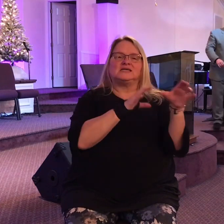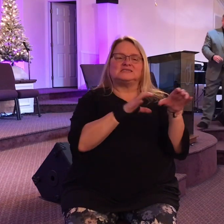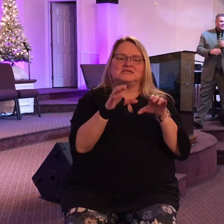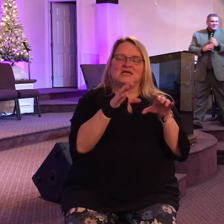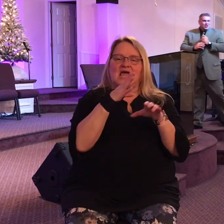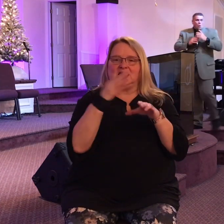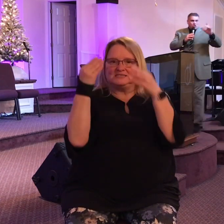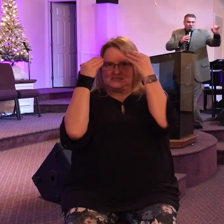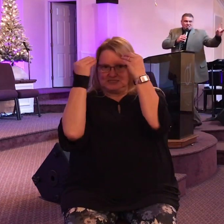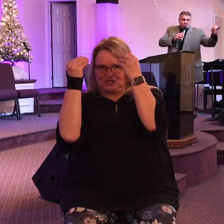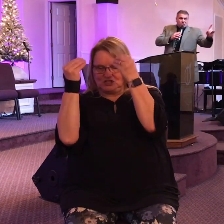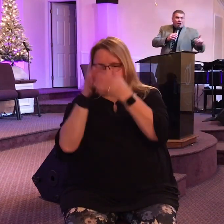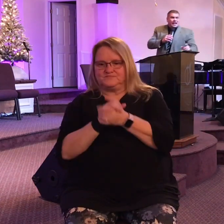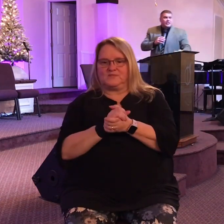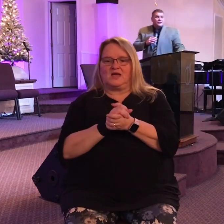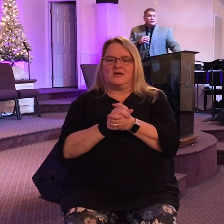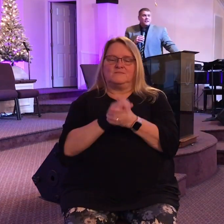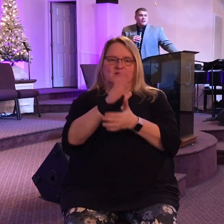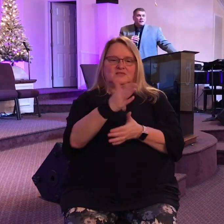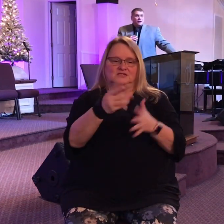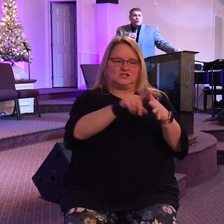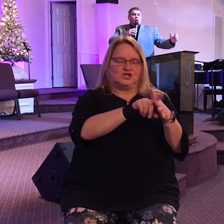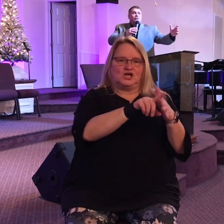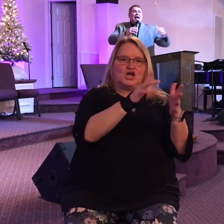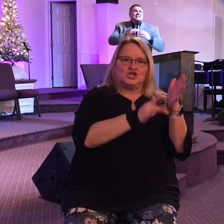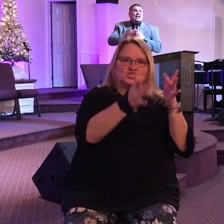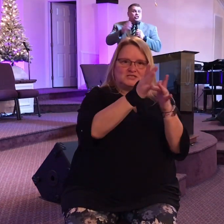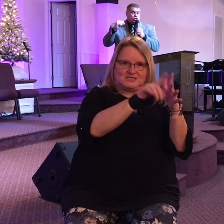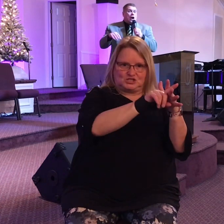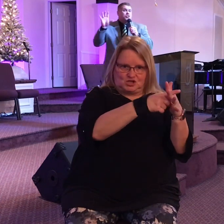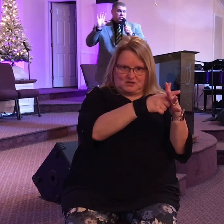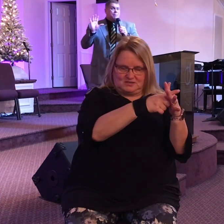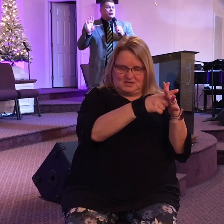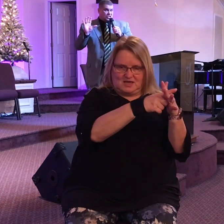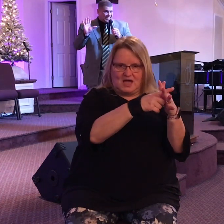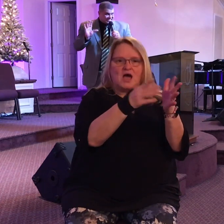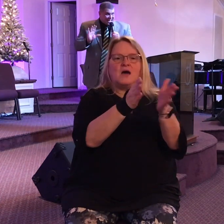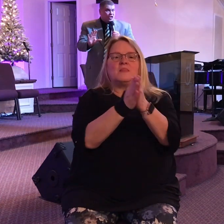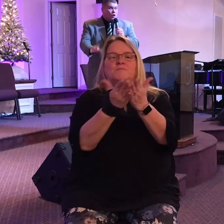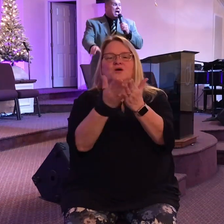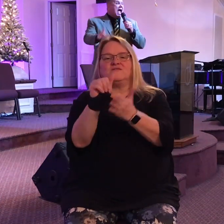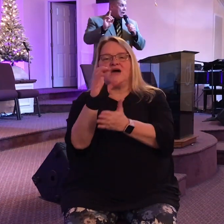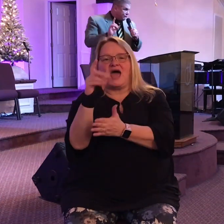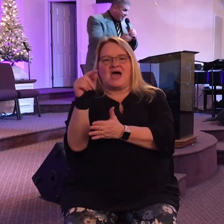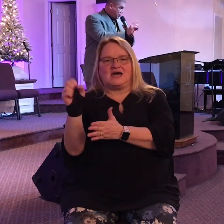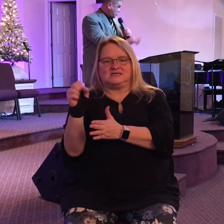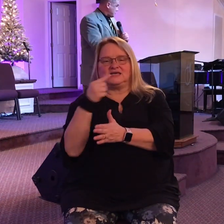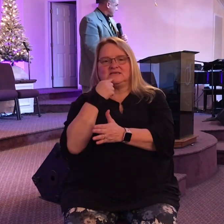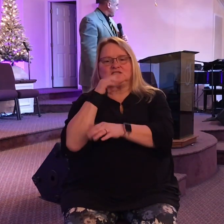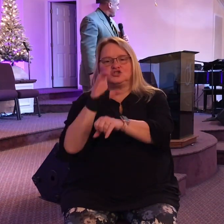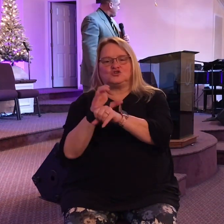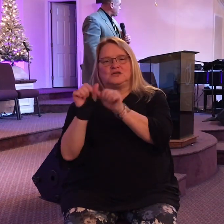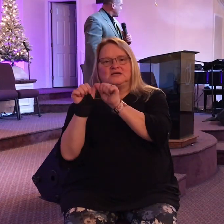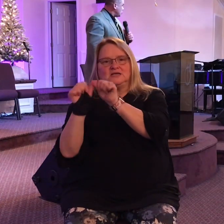teach. What Jesus started, the book of Acts says the church is supposed to continue and finish